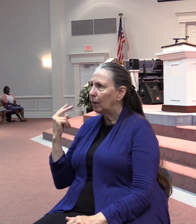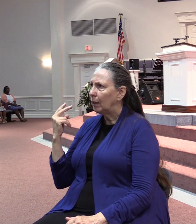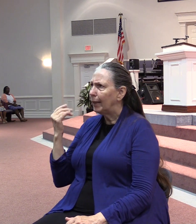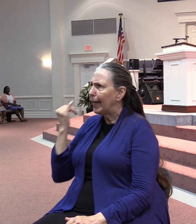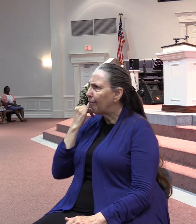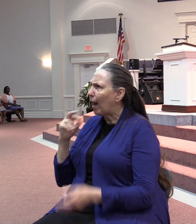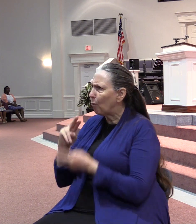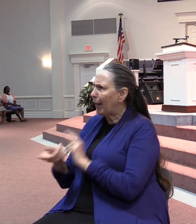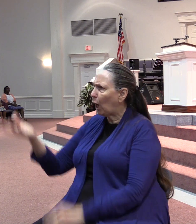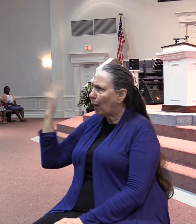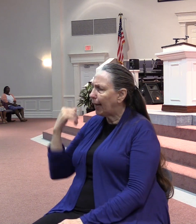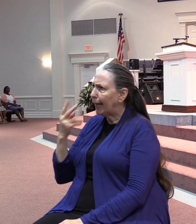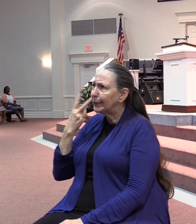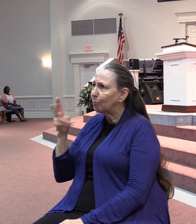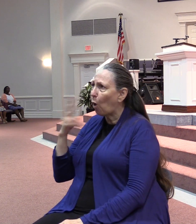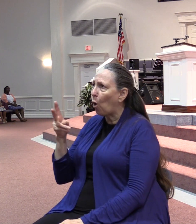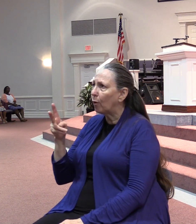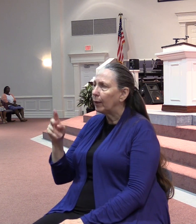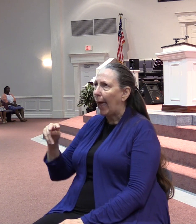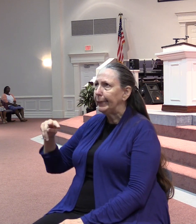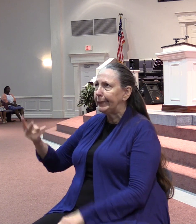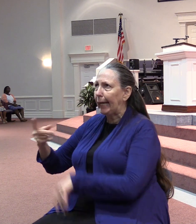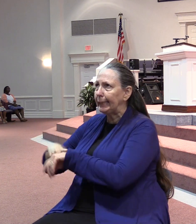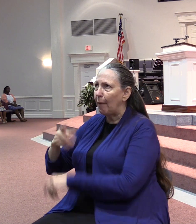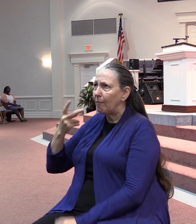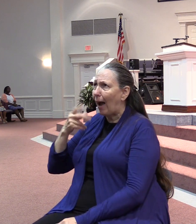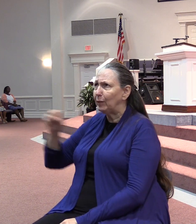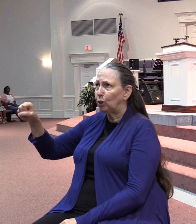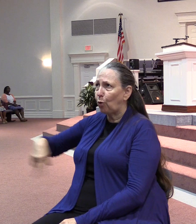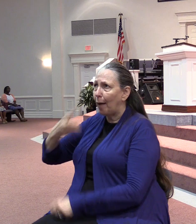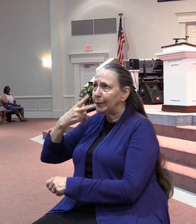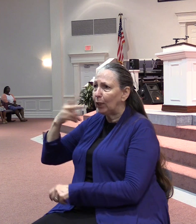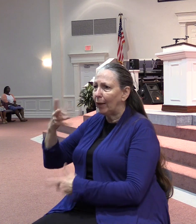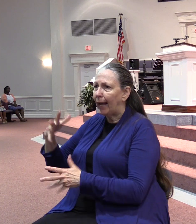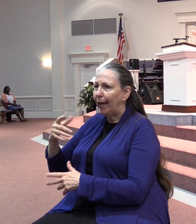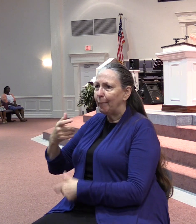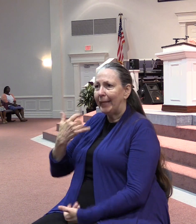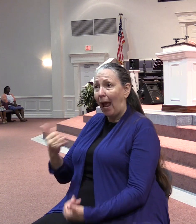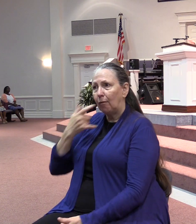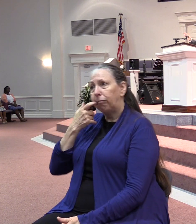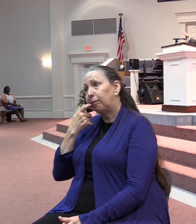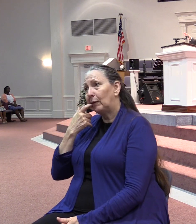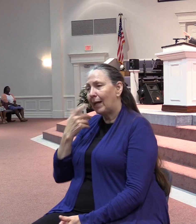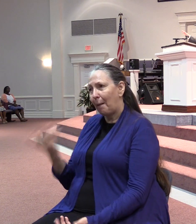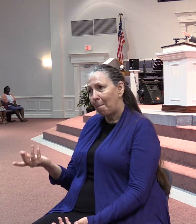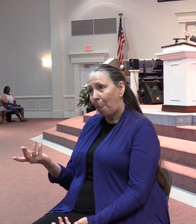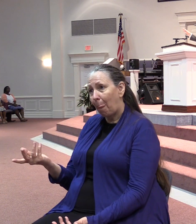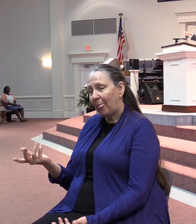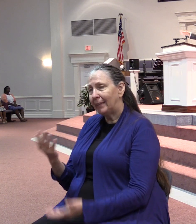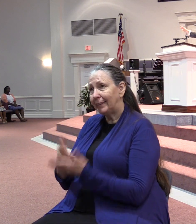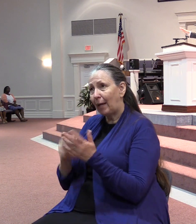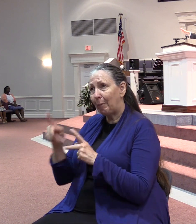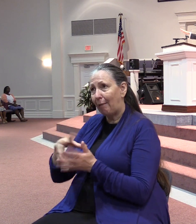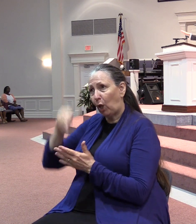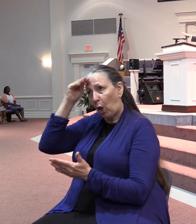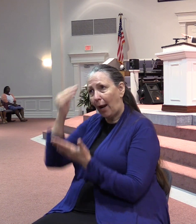I'd have just never smoked that second cigarette. Amen. Actually, if I'd have just never smoked the first one, but somebody's just got to learn on your